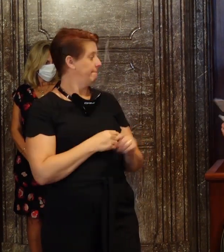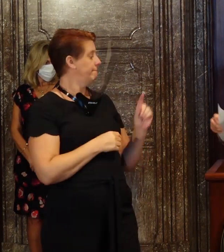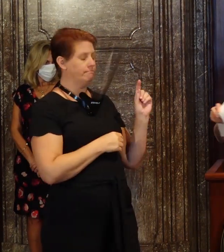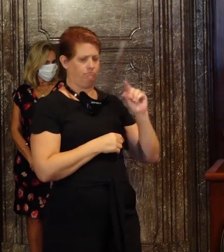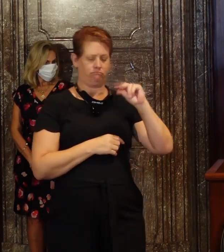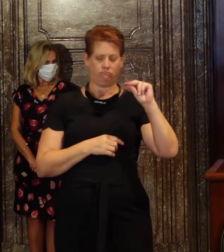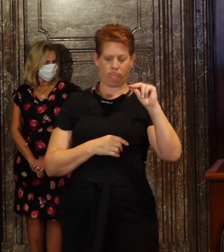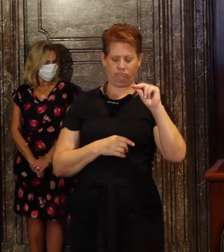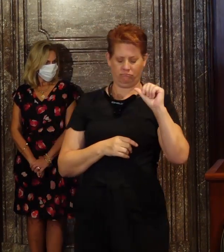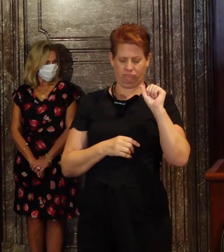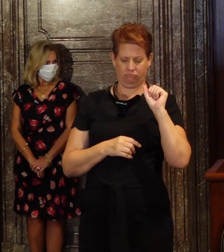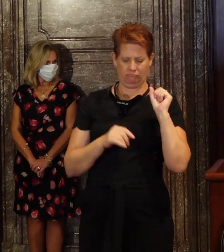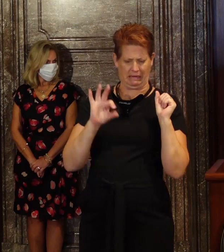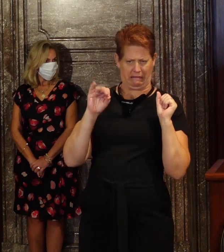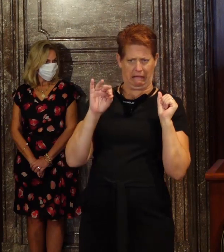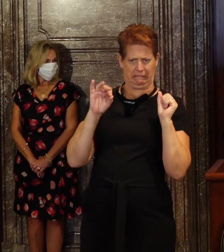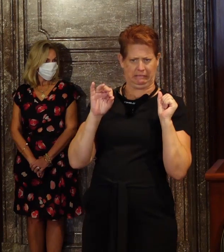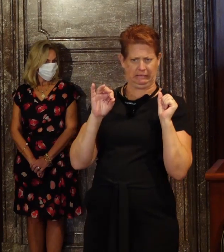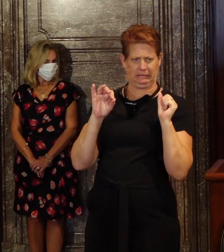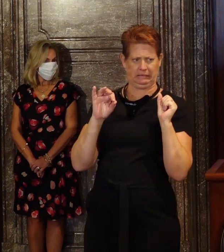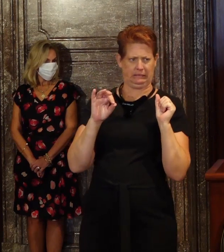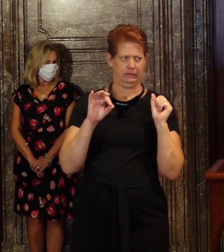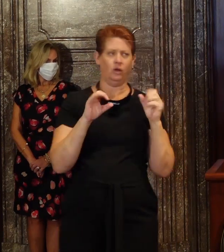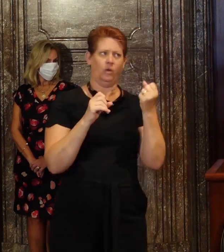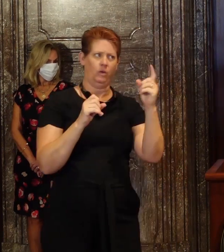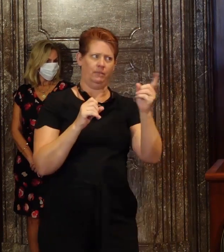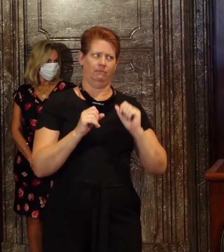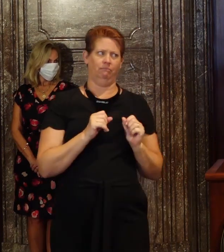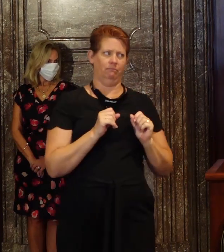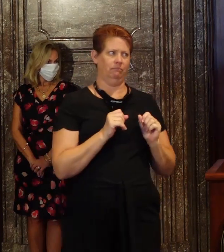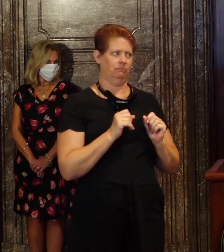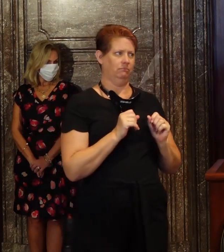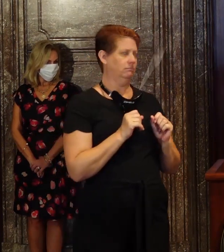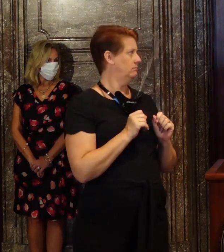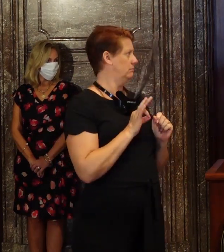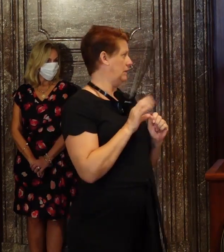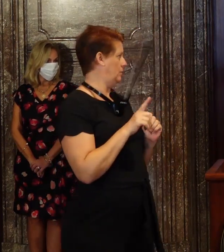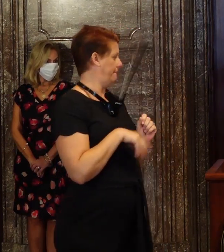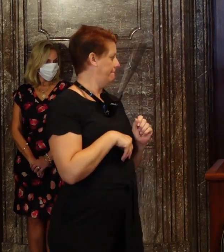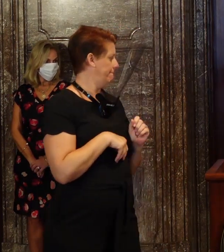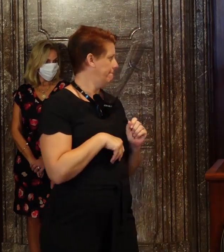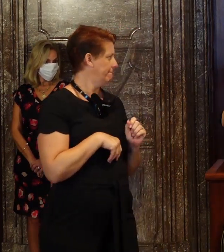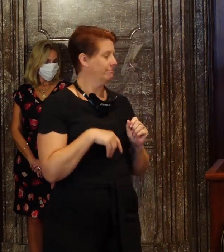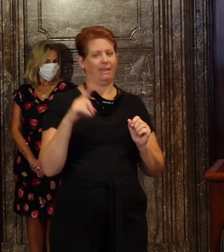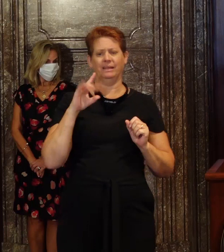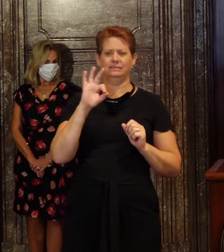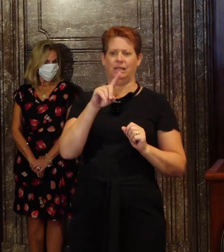I think it was 90? 91. I'm going to tell you. Was it 91? I think it's 91.